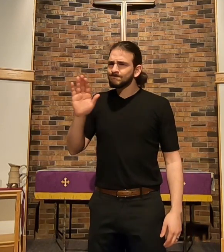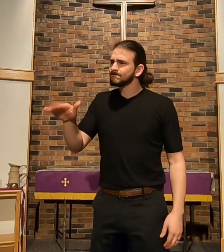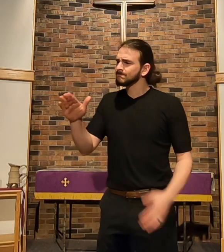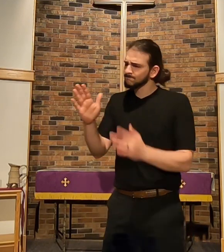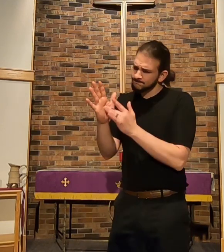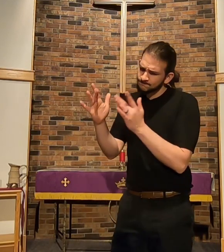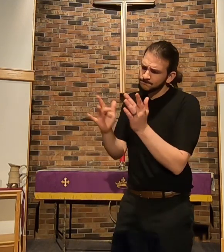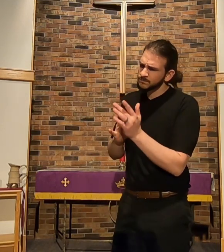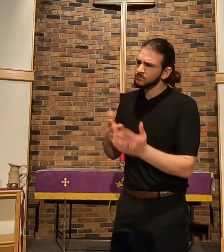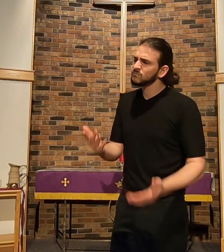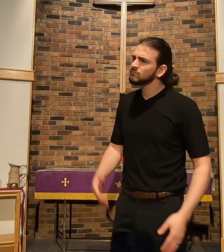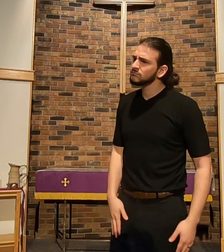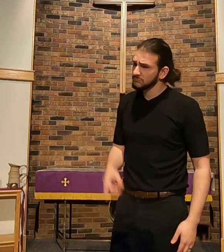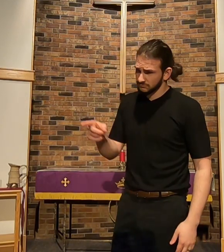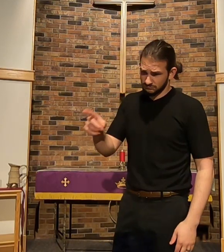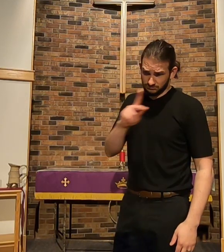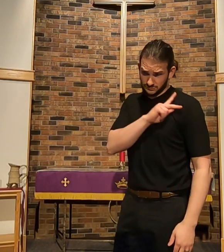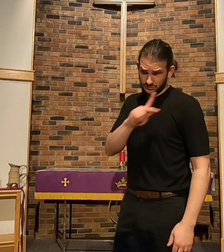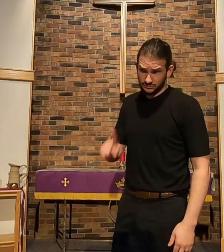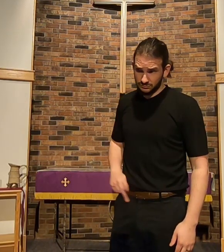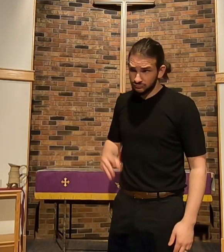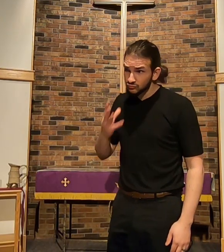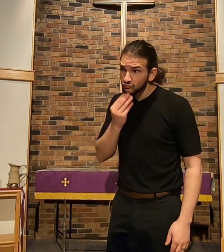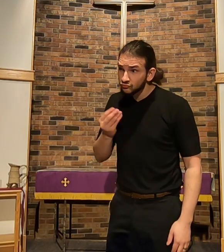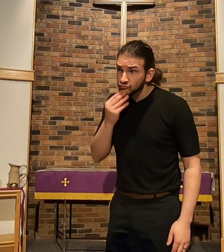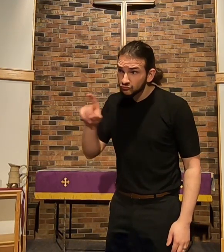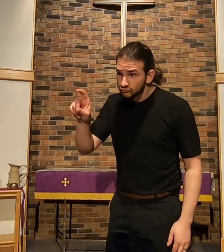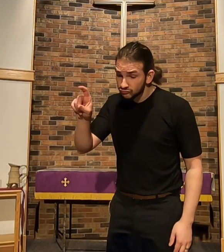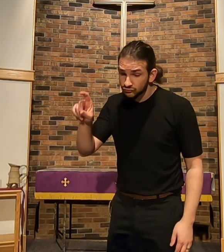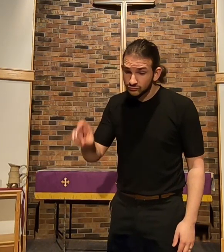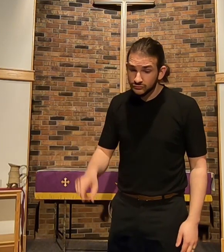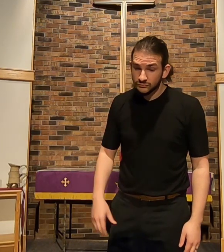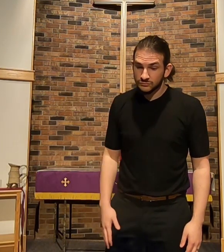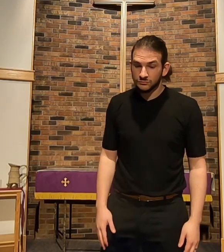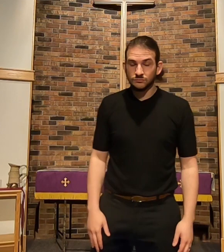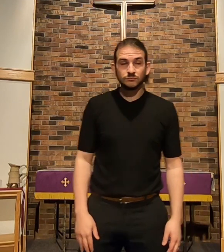Pilate asked Jesus, "Are you the king of the Jews?"